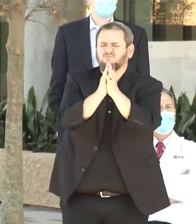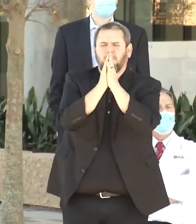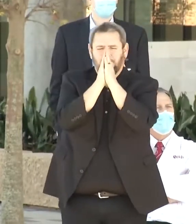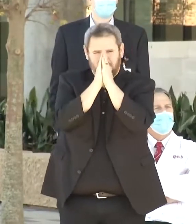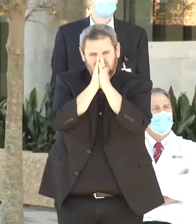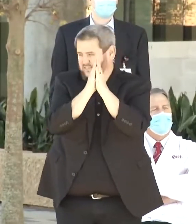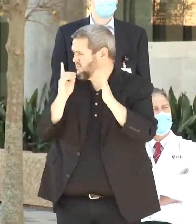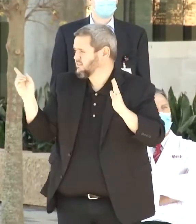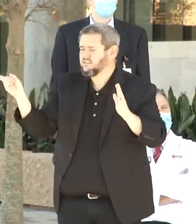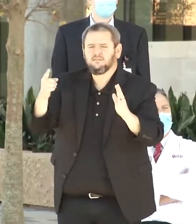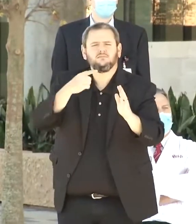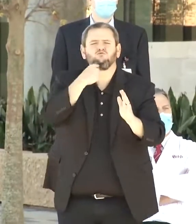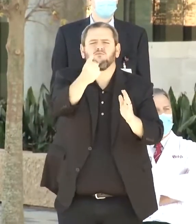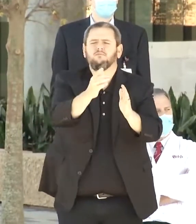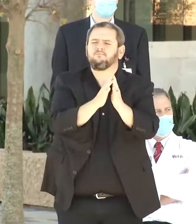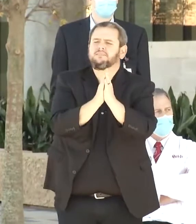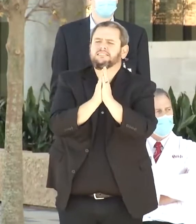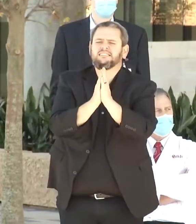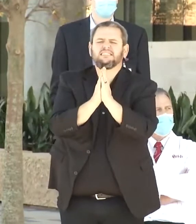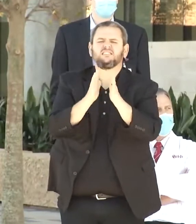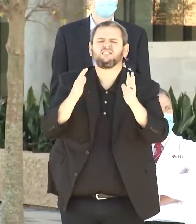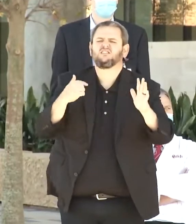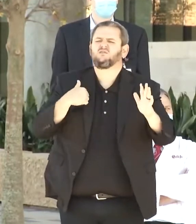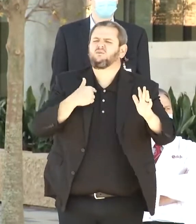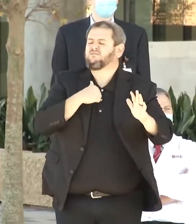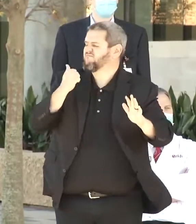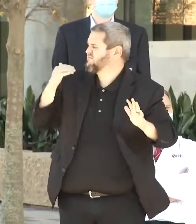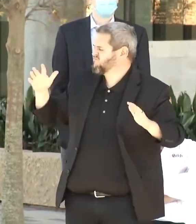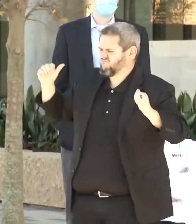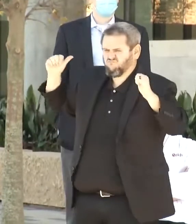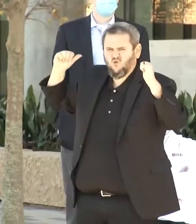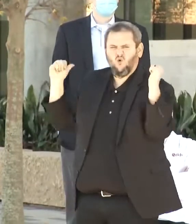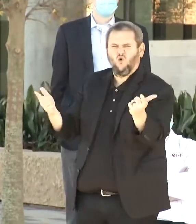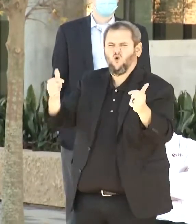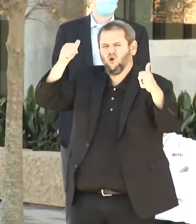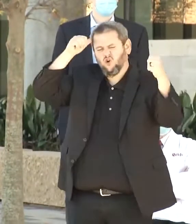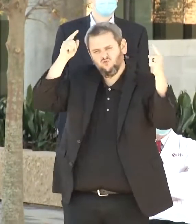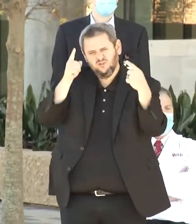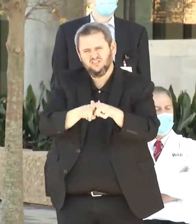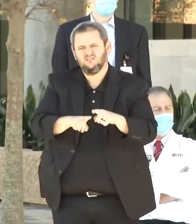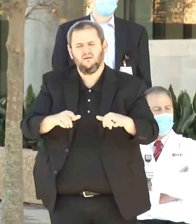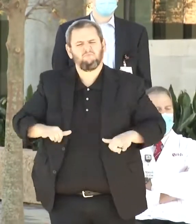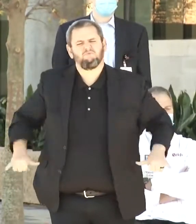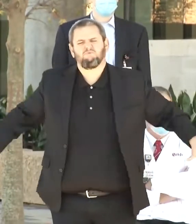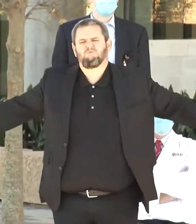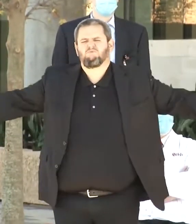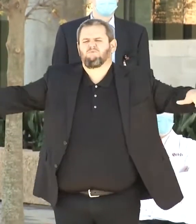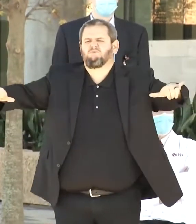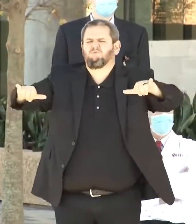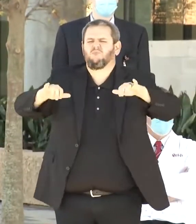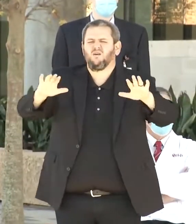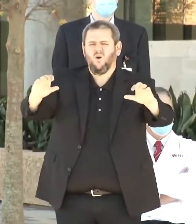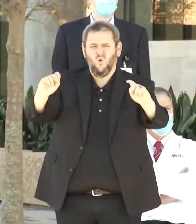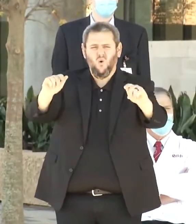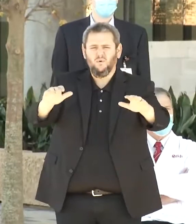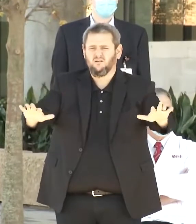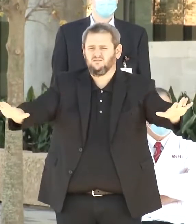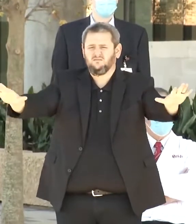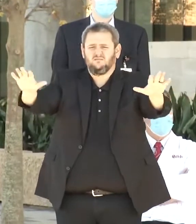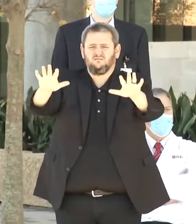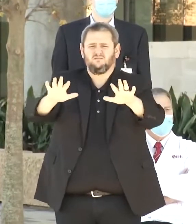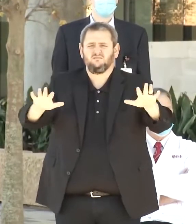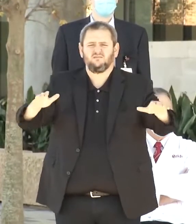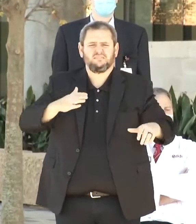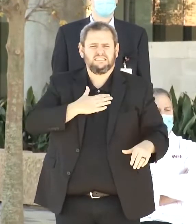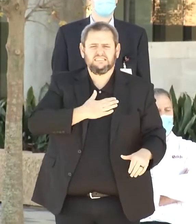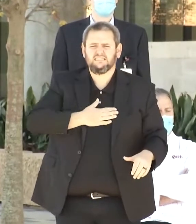community, asking all of you watching, all of Oklahoma, to do their part to slow and end